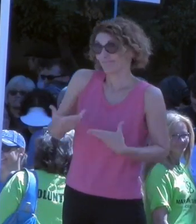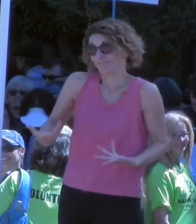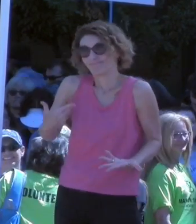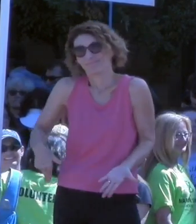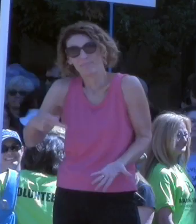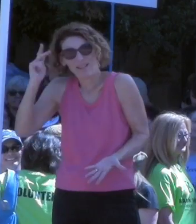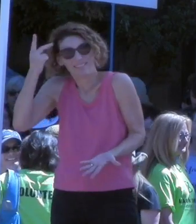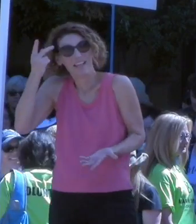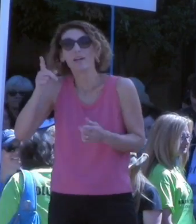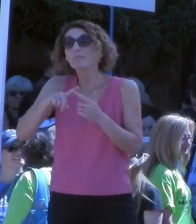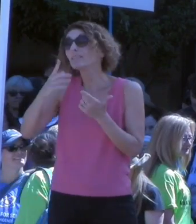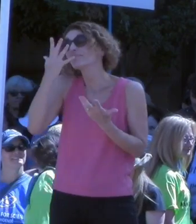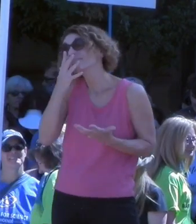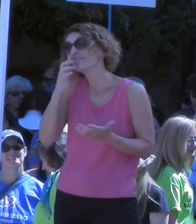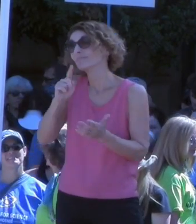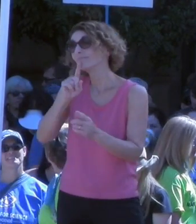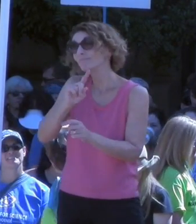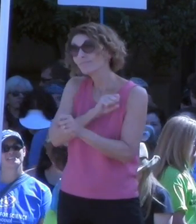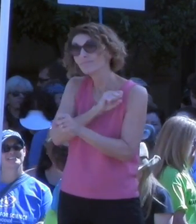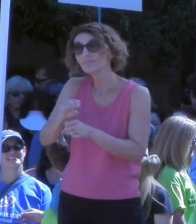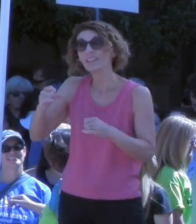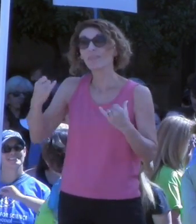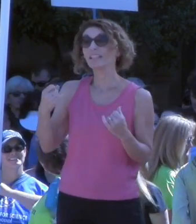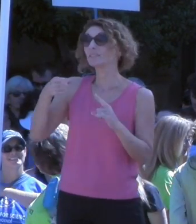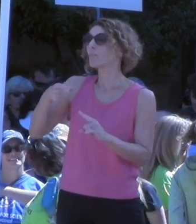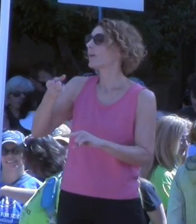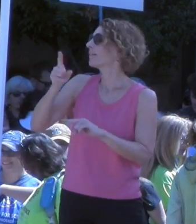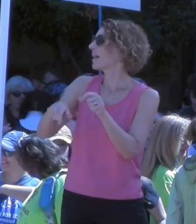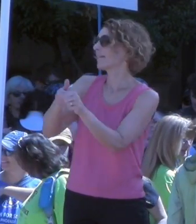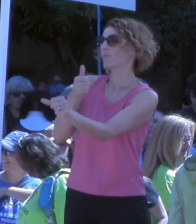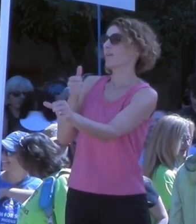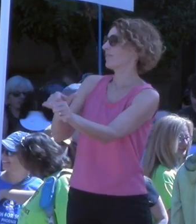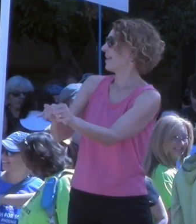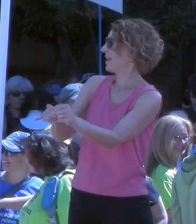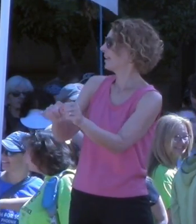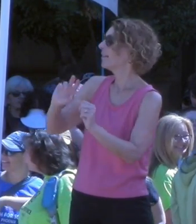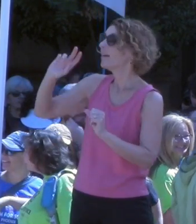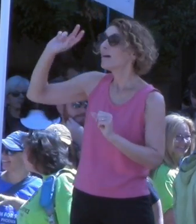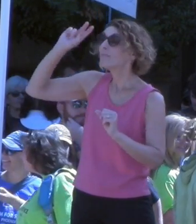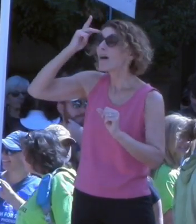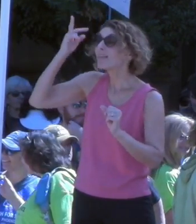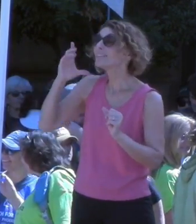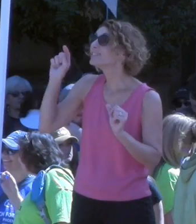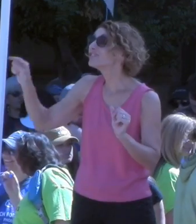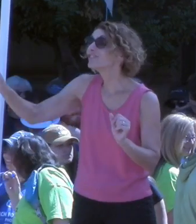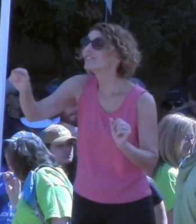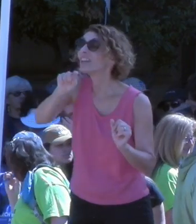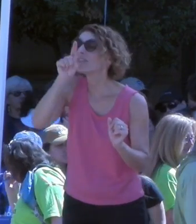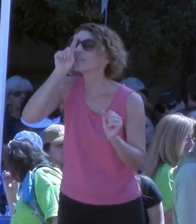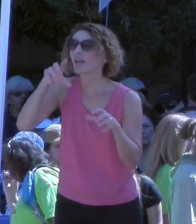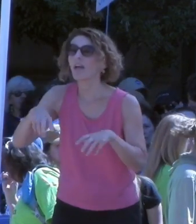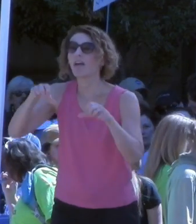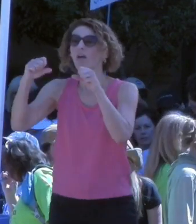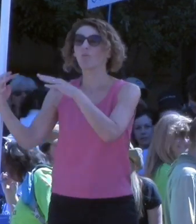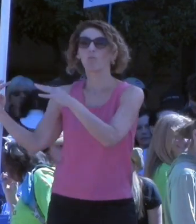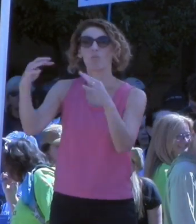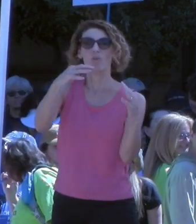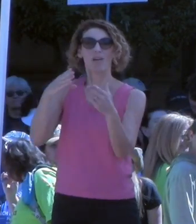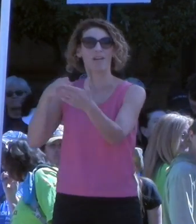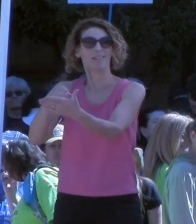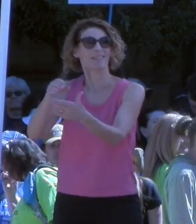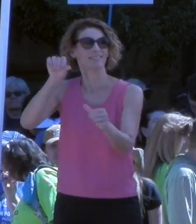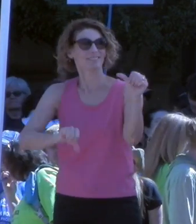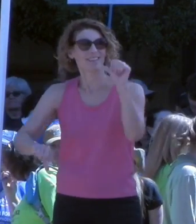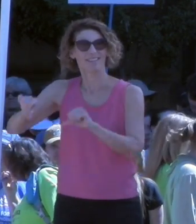But the unfortunate truth is, at this point, we can't avoid it because politicians have waged war on science.